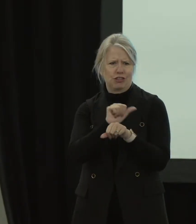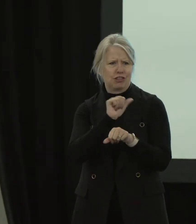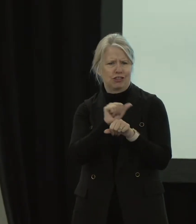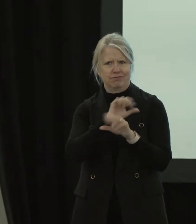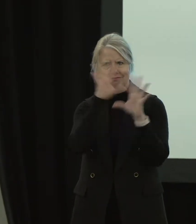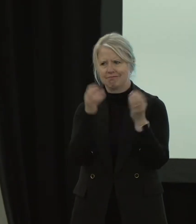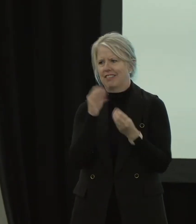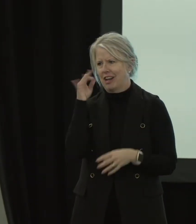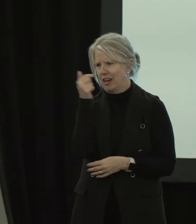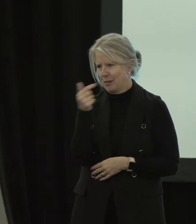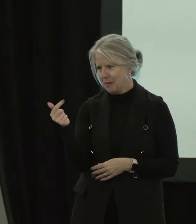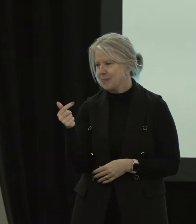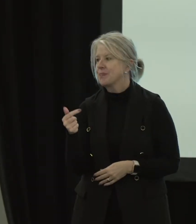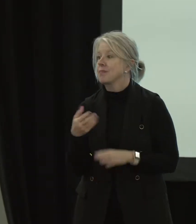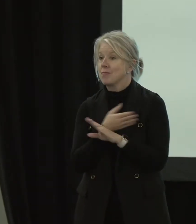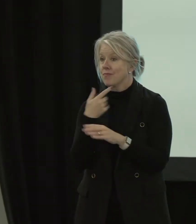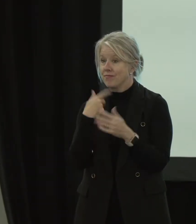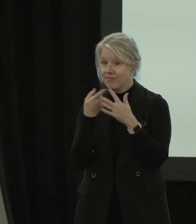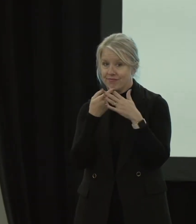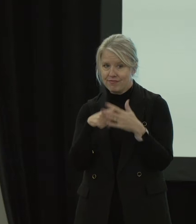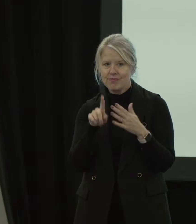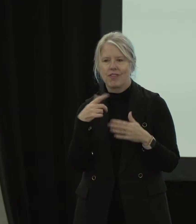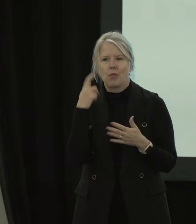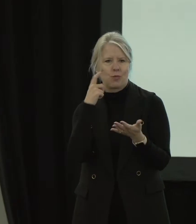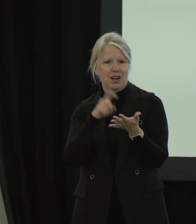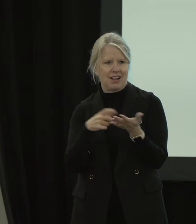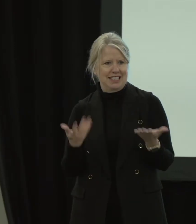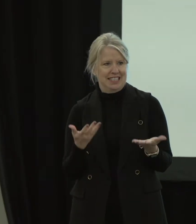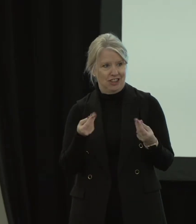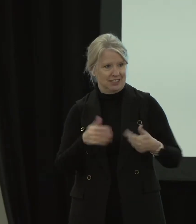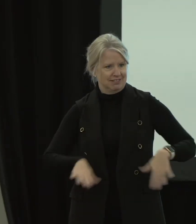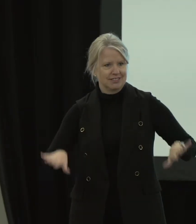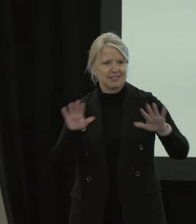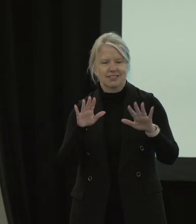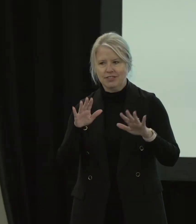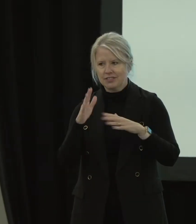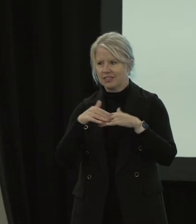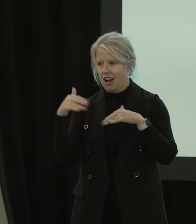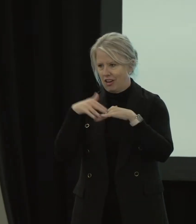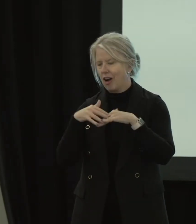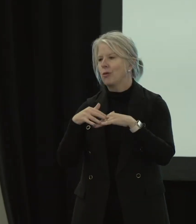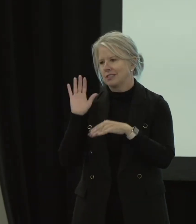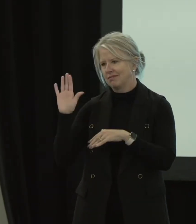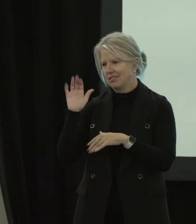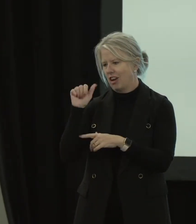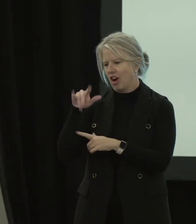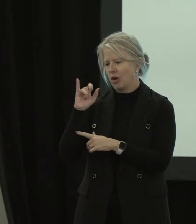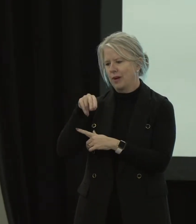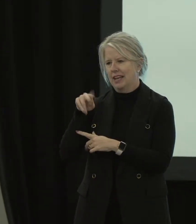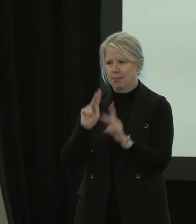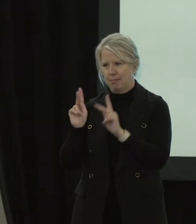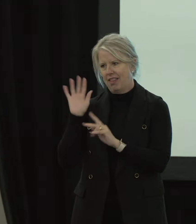a government lately. Before I begin, I would like to acknowledge that we are gathered on the traditional territory of the Algonquin